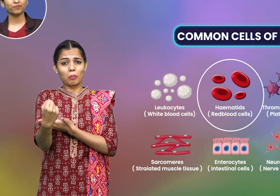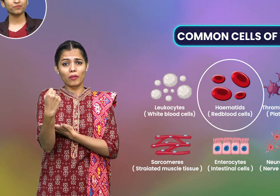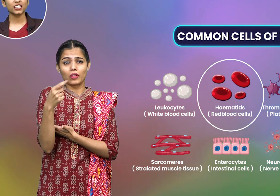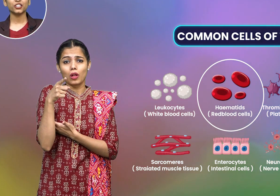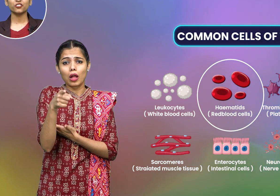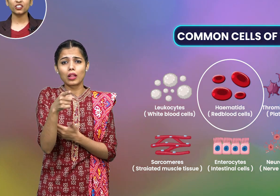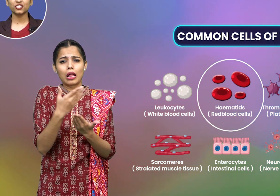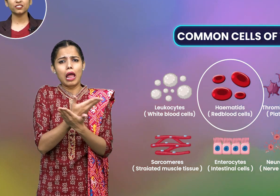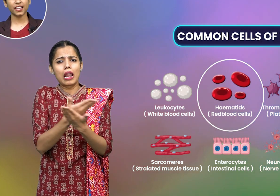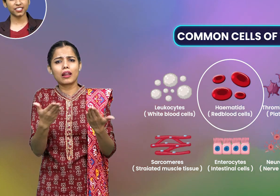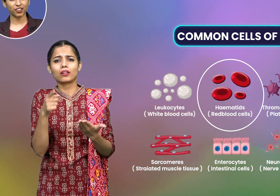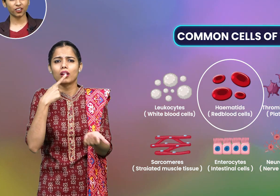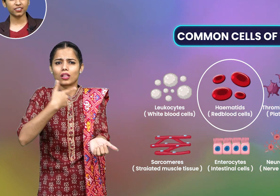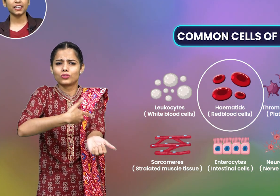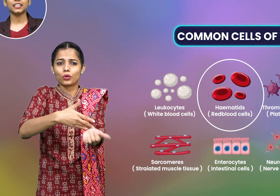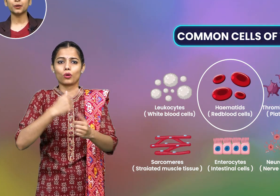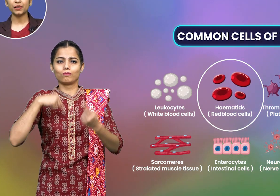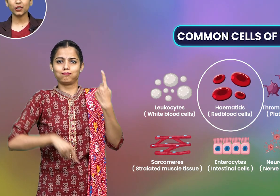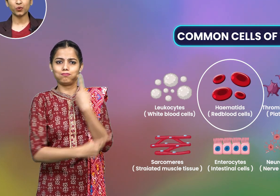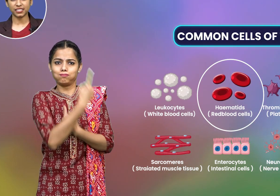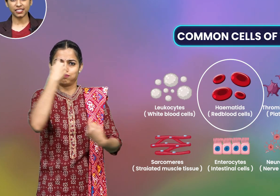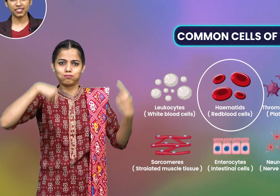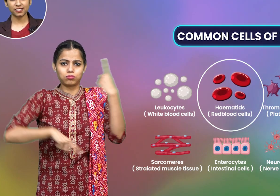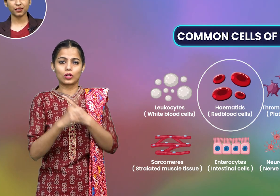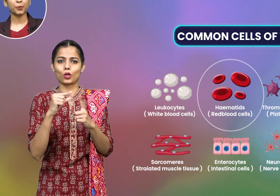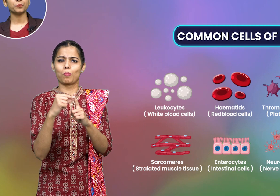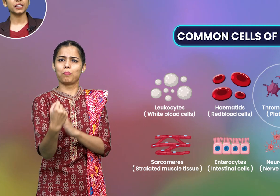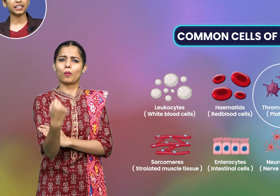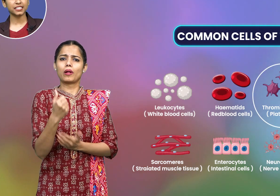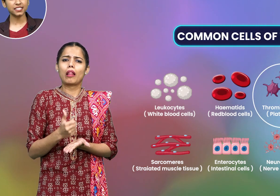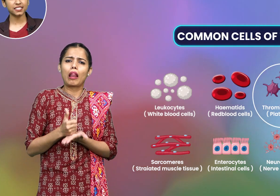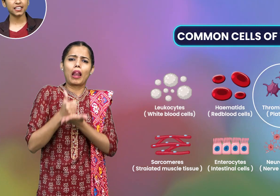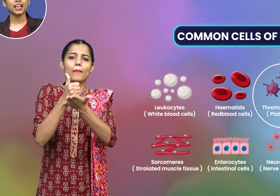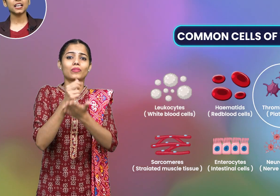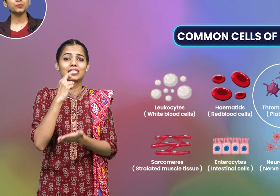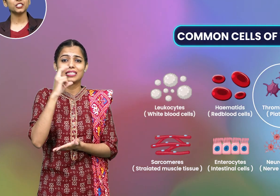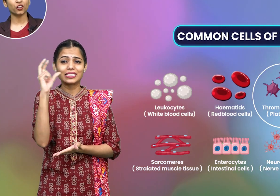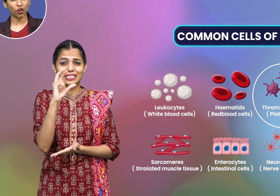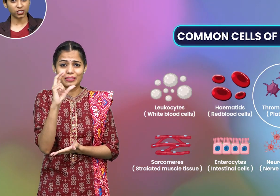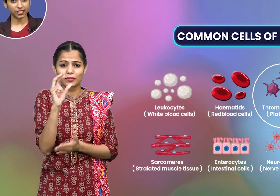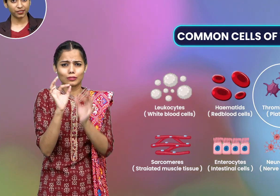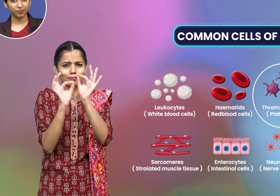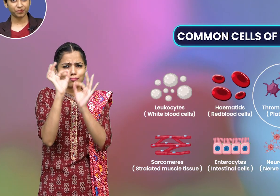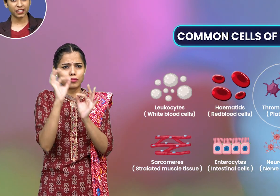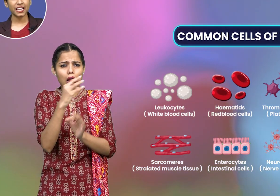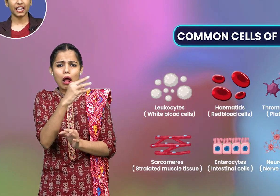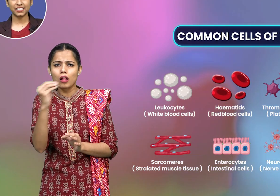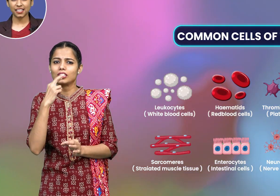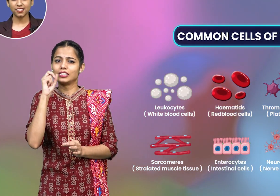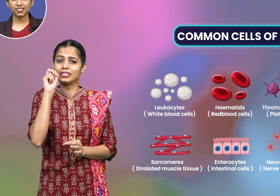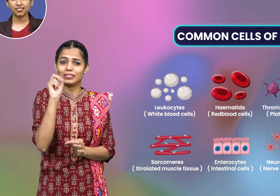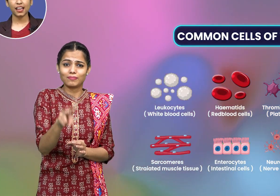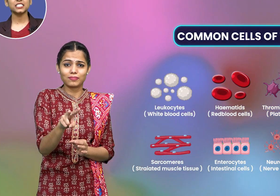oxygen, its nutrients, etc. In the blood vessels, platelets helps in clotting,